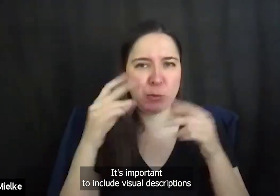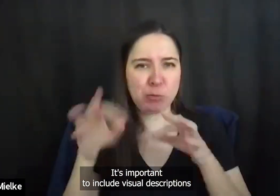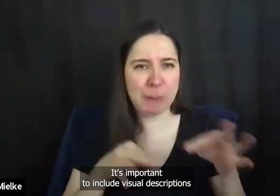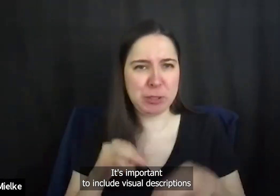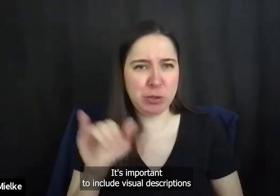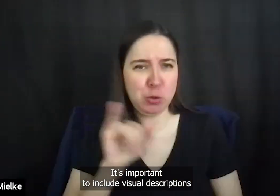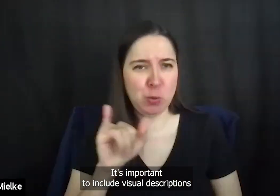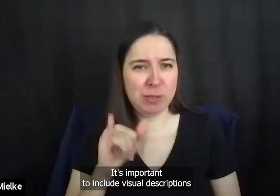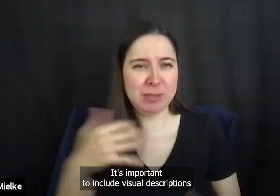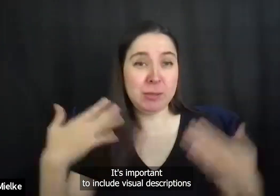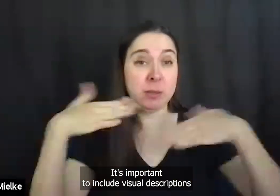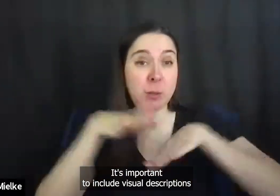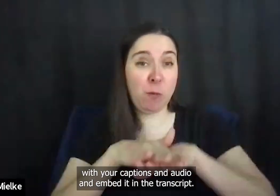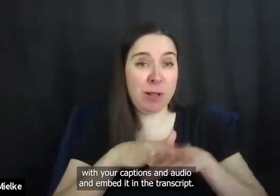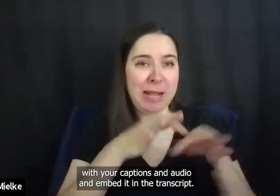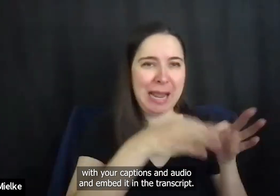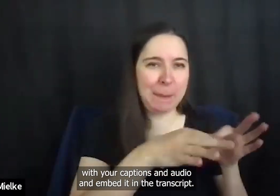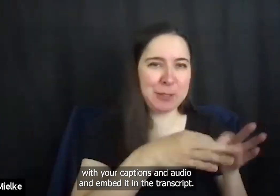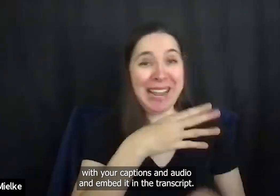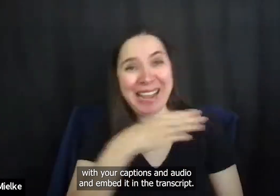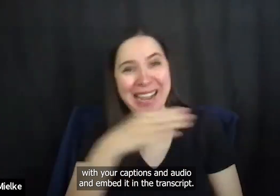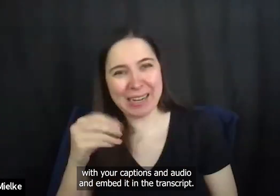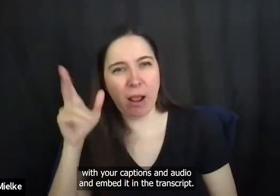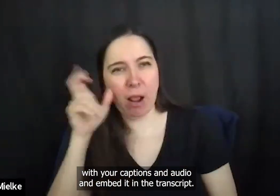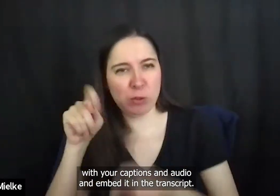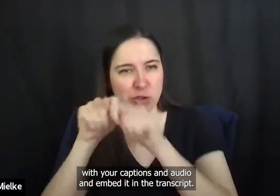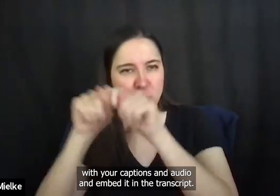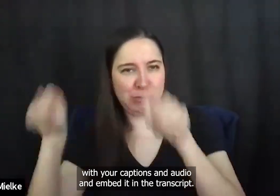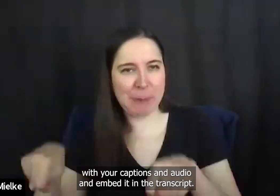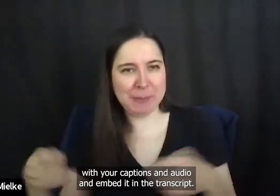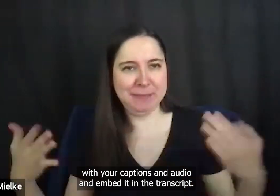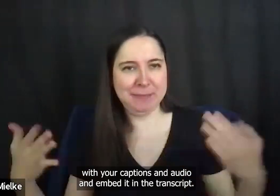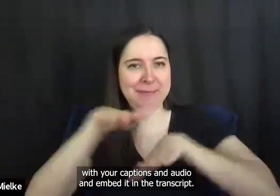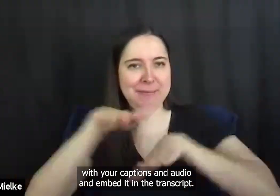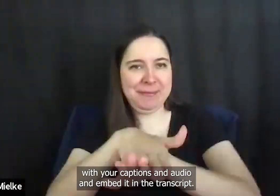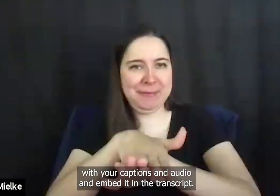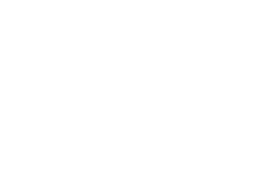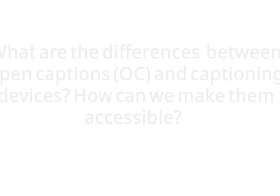to include visual descriptions with your captions and audio and embed it in the transcript.